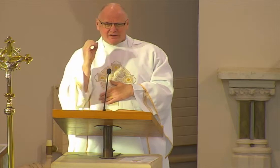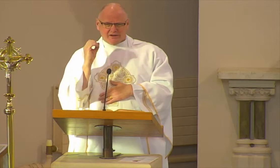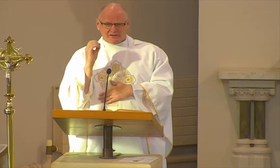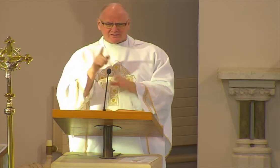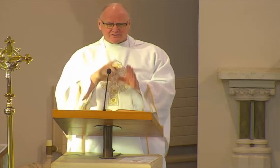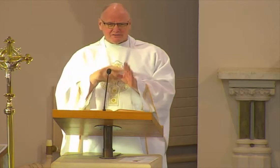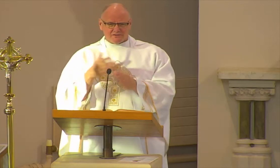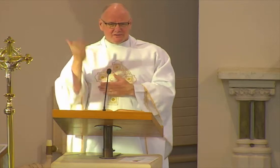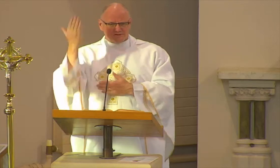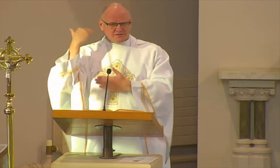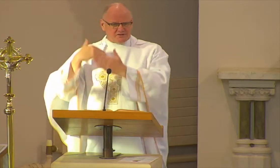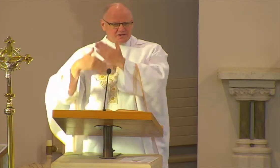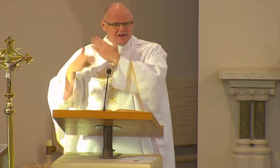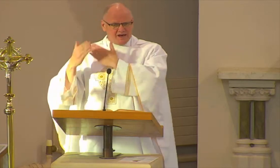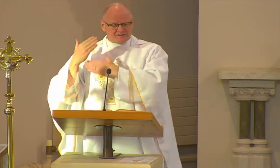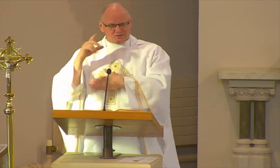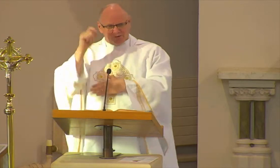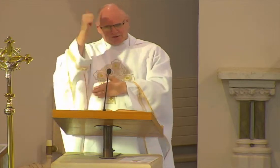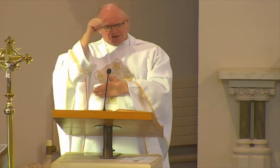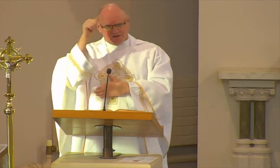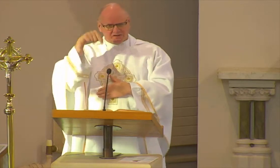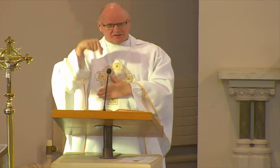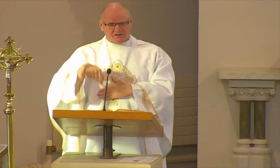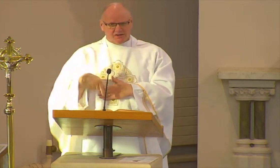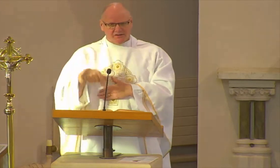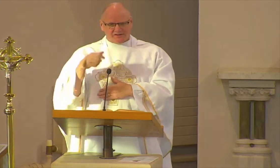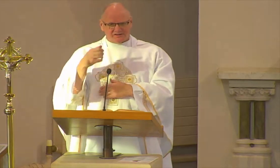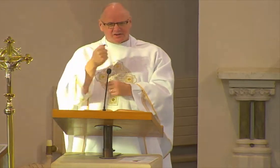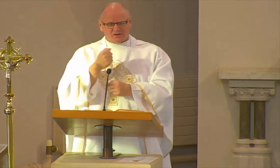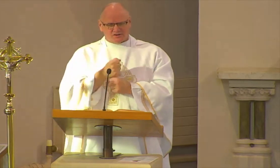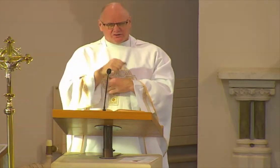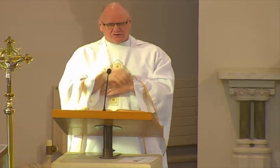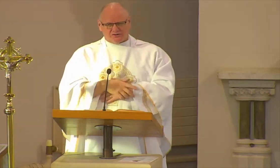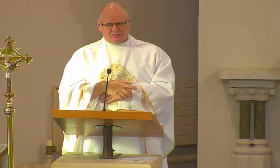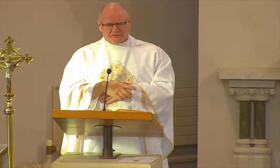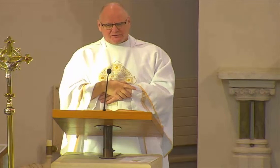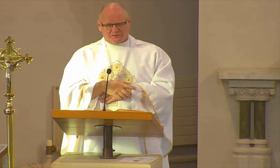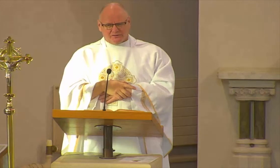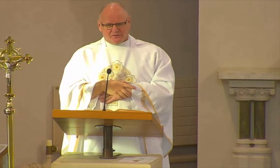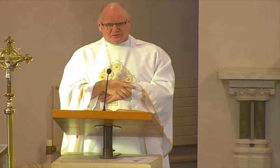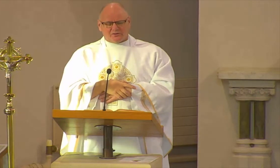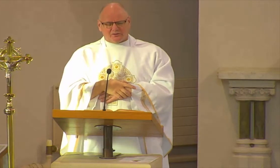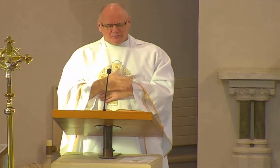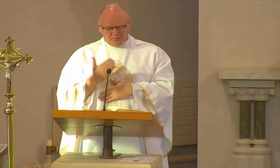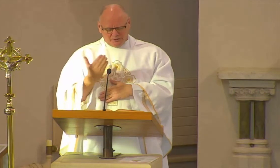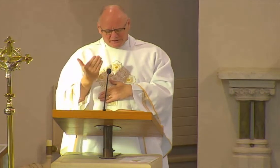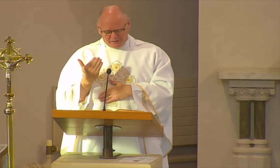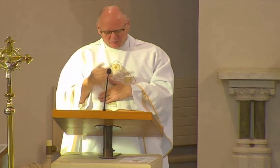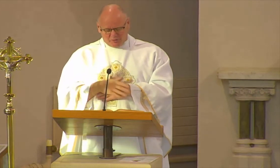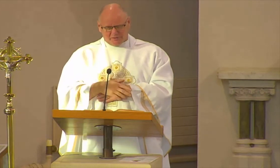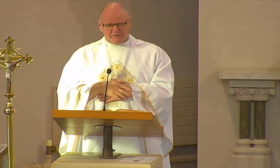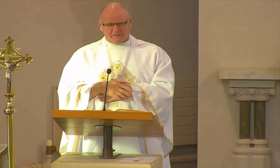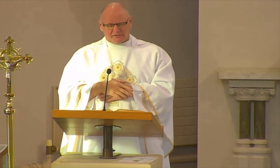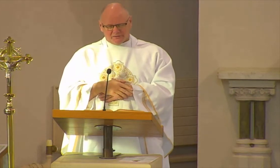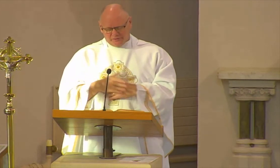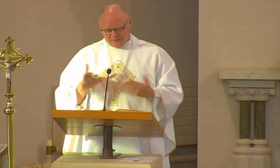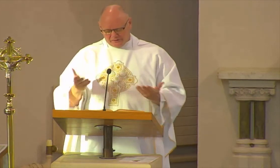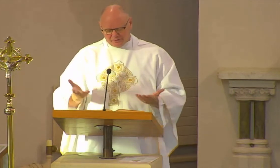years since the last ordination in this church. We need more. We need to